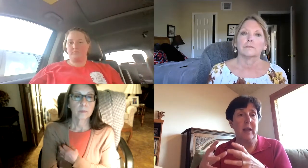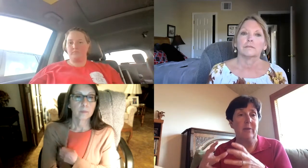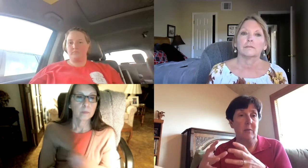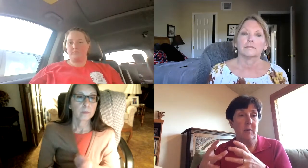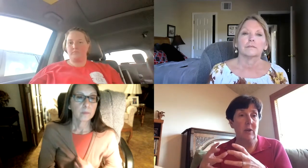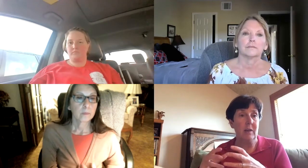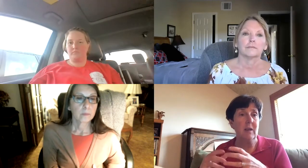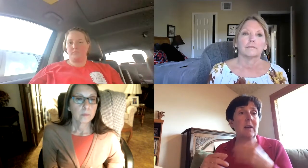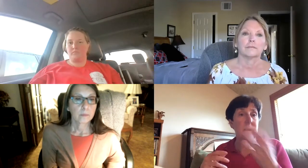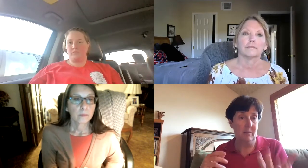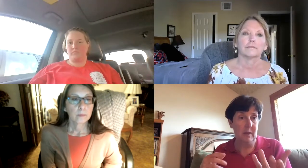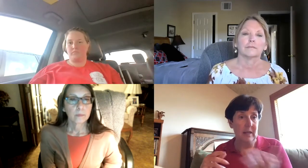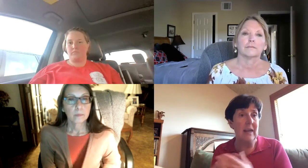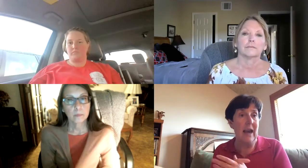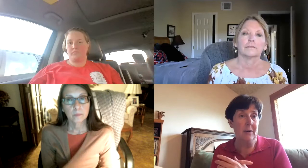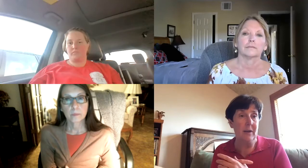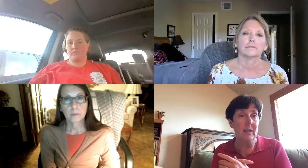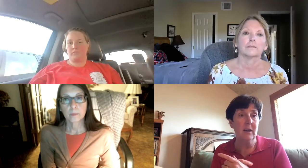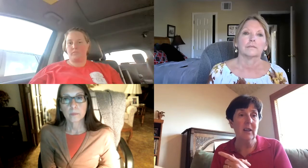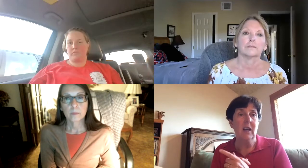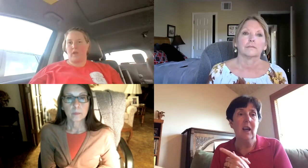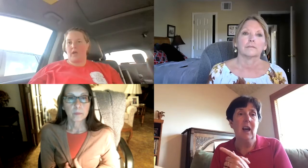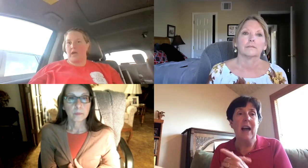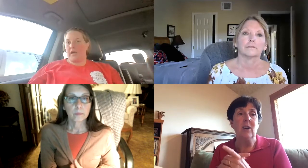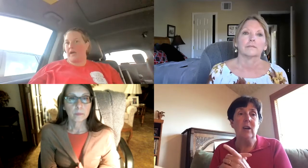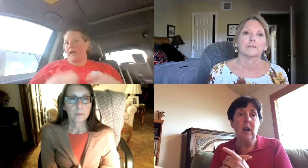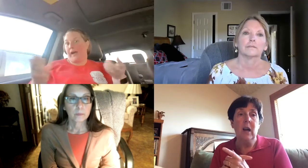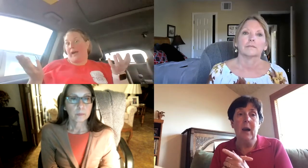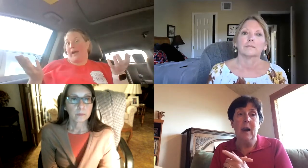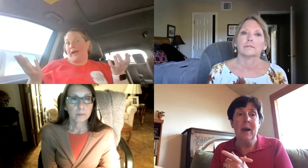sizable deaf community being in Akron.